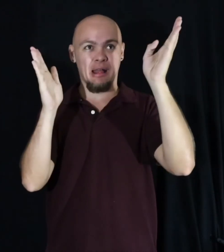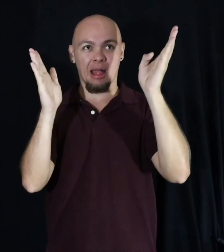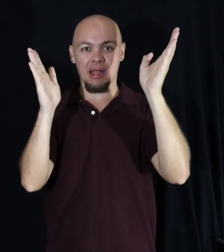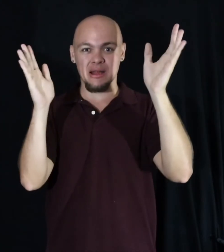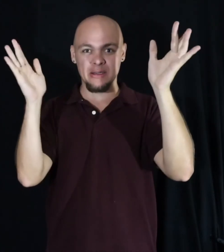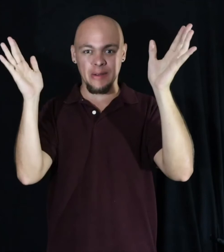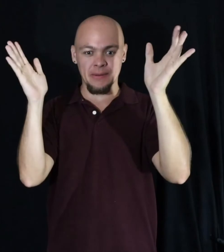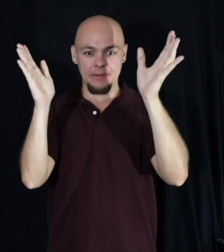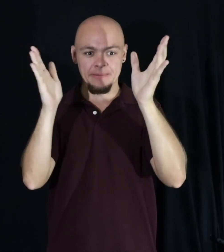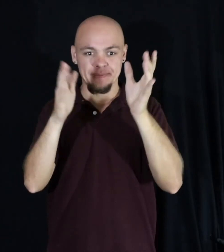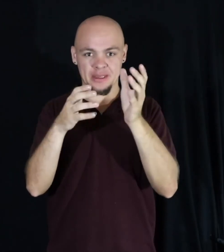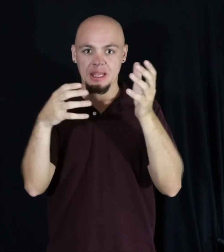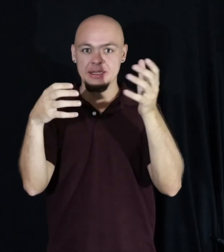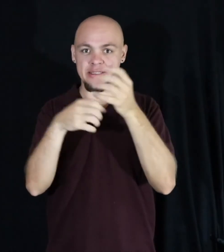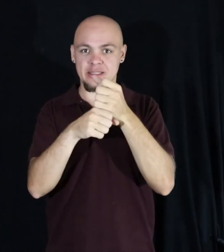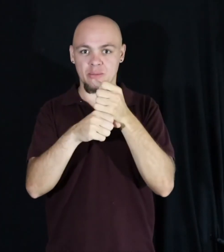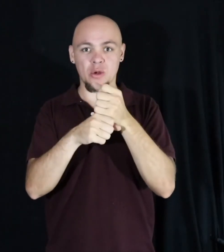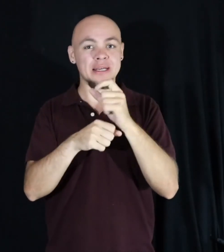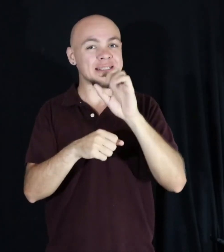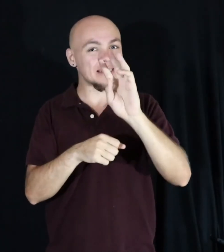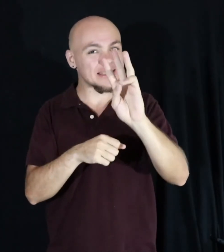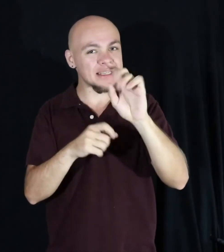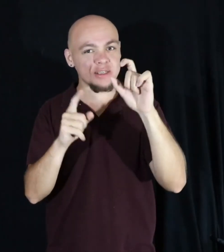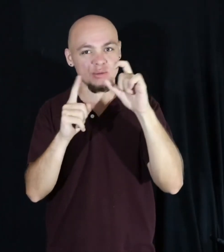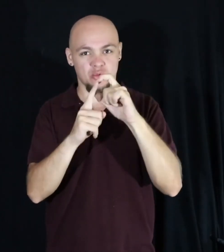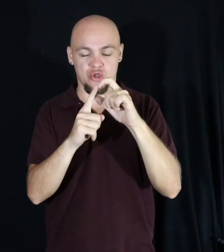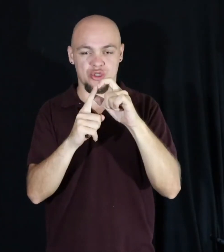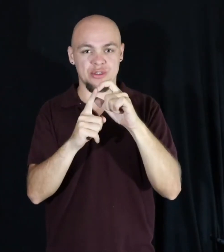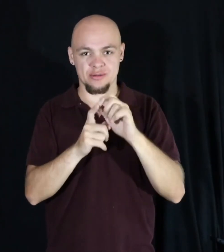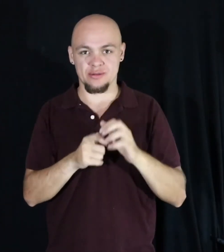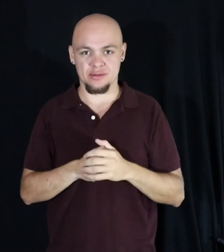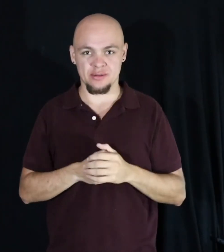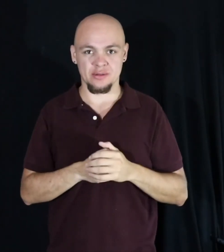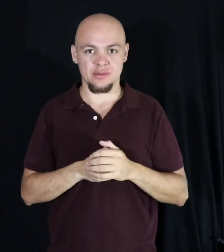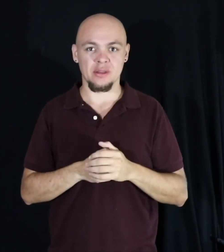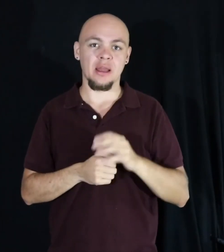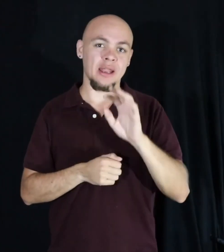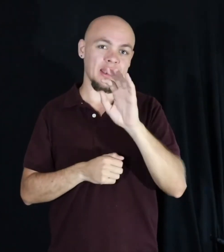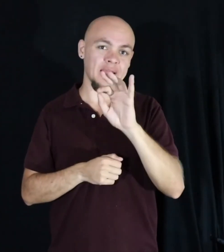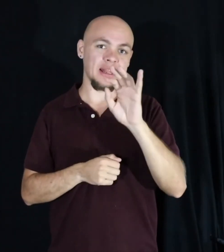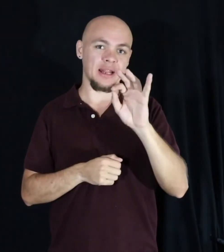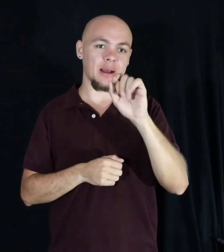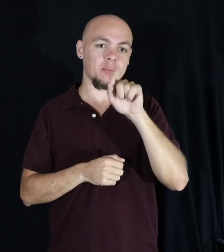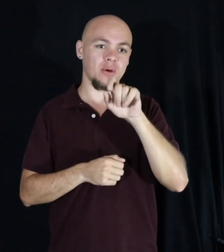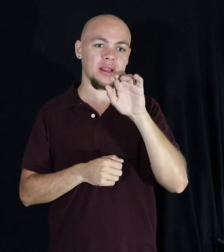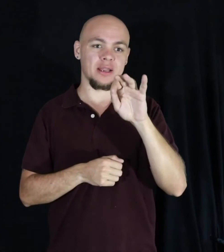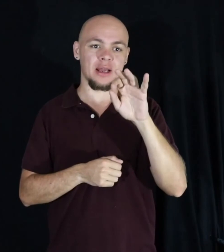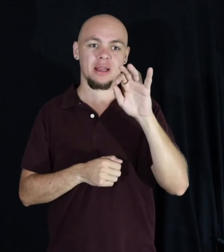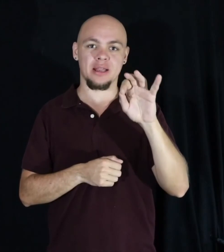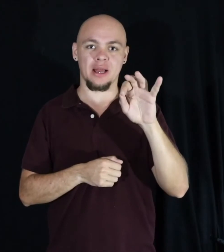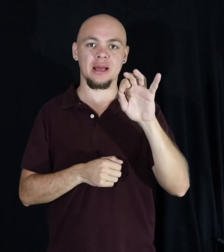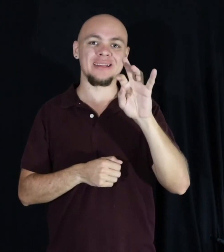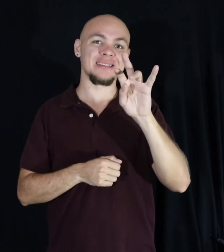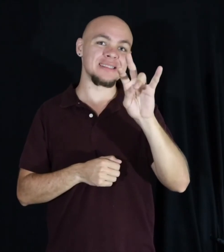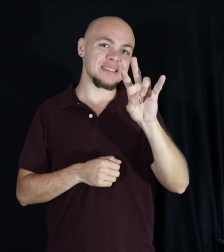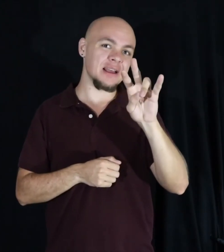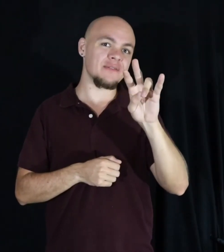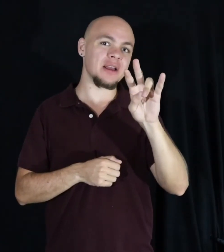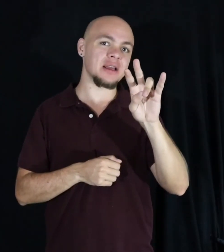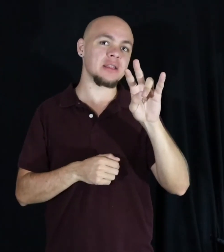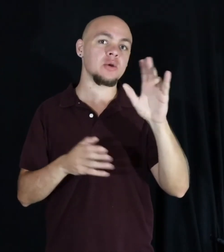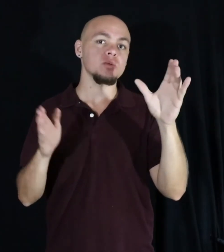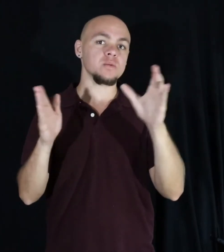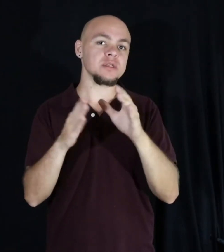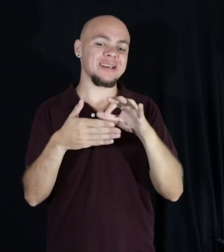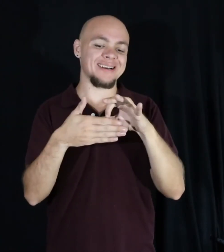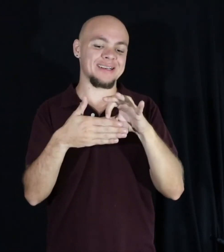1,000 TED Talks summarized into just 6 words, which would be a 99.9997% reduction in content, and